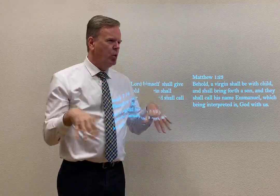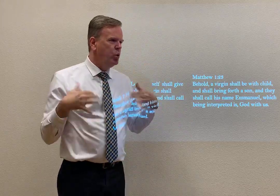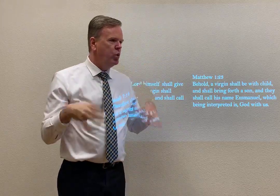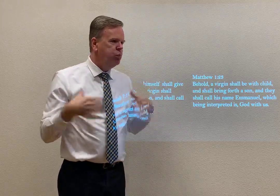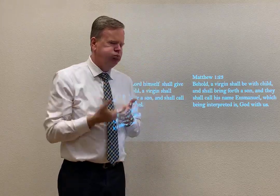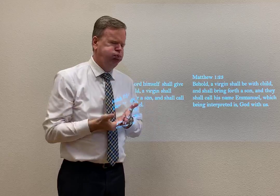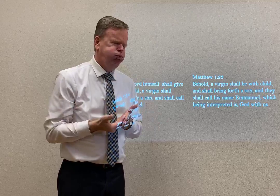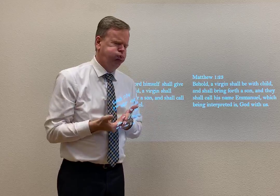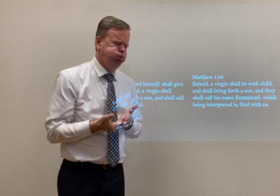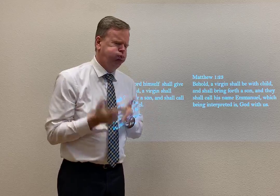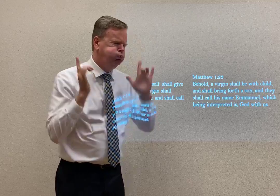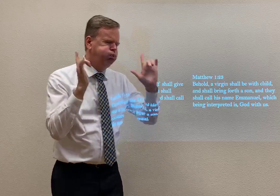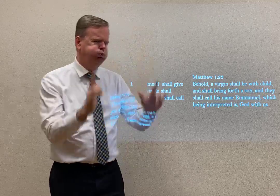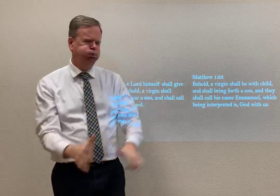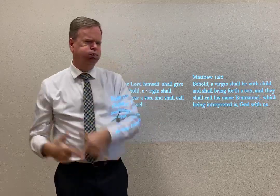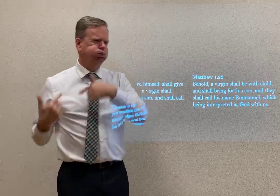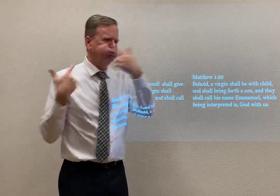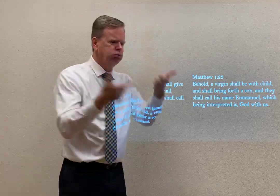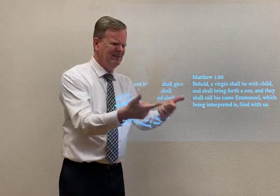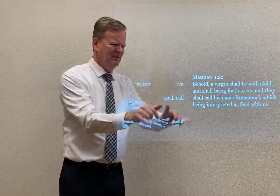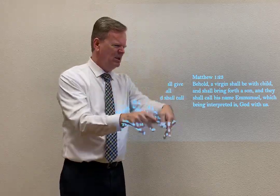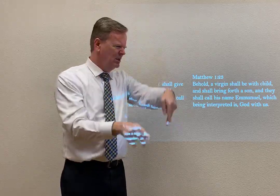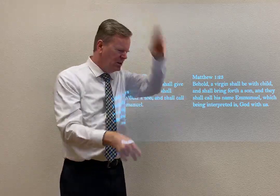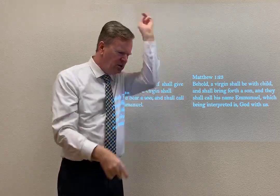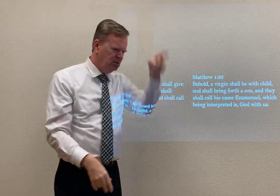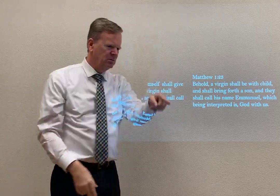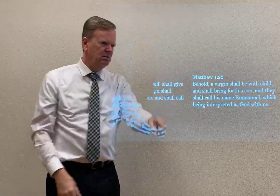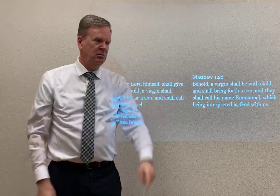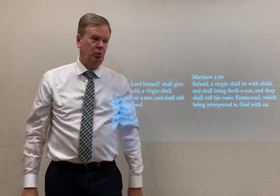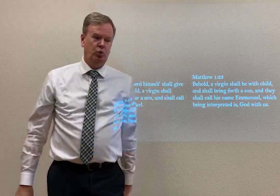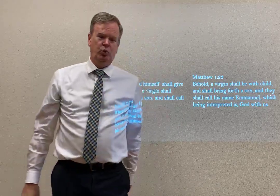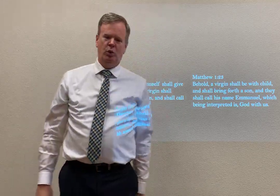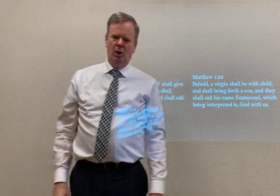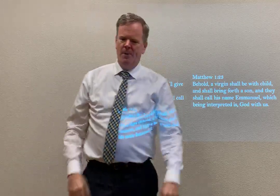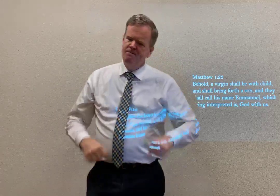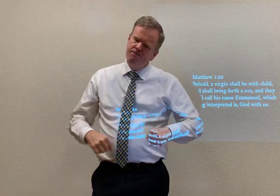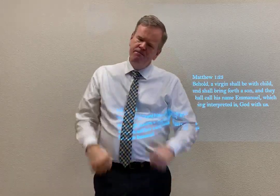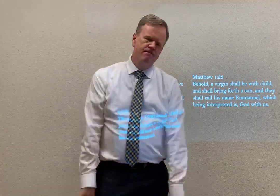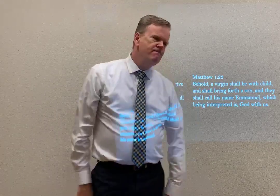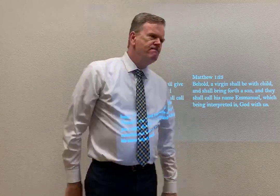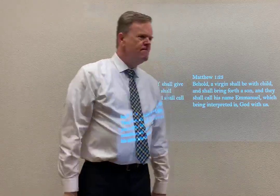It's fact. You can't change it. People buy this book, and they've been buying this book for in all of history.